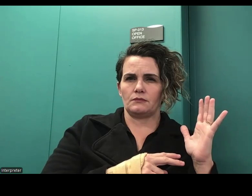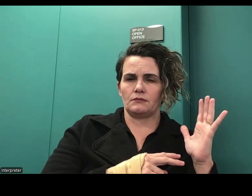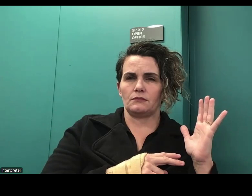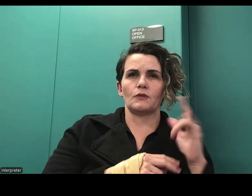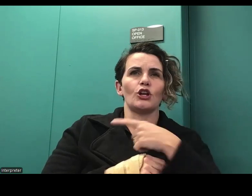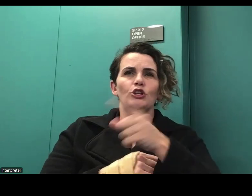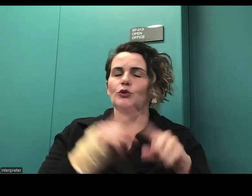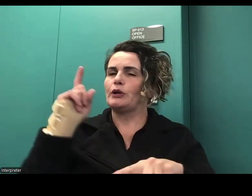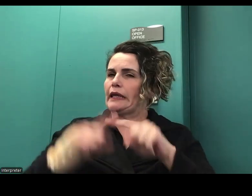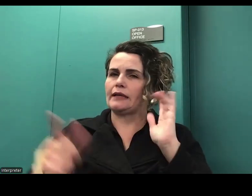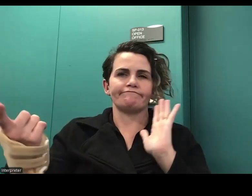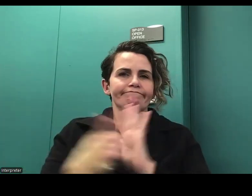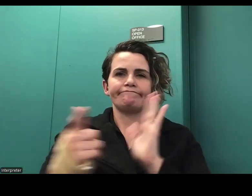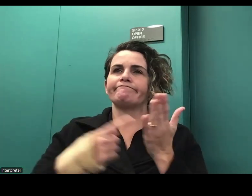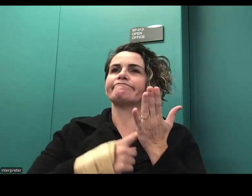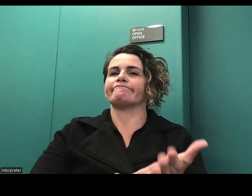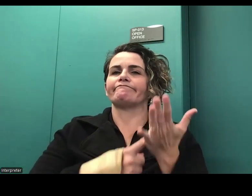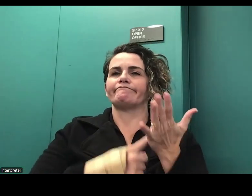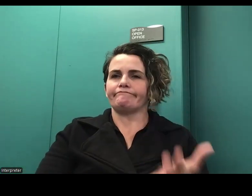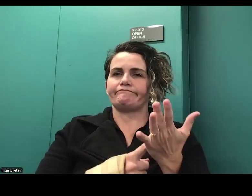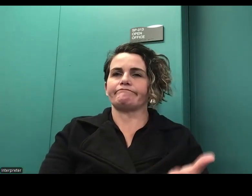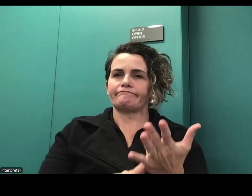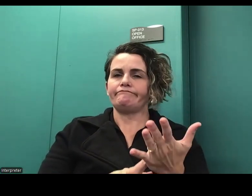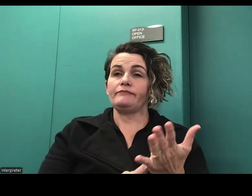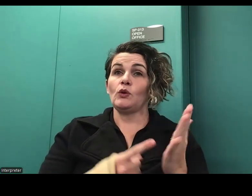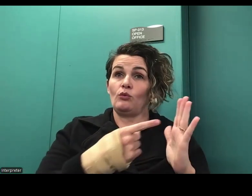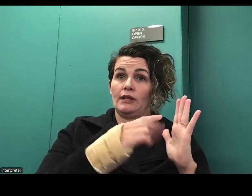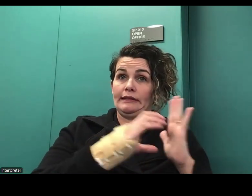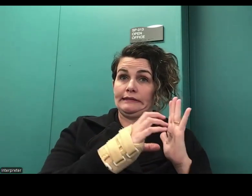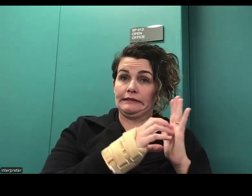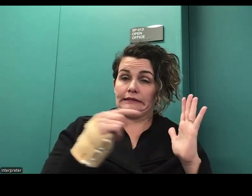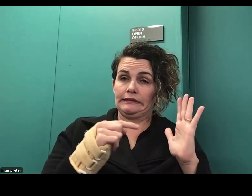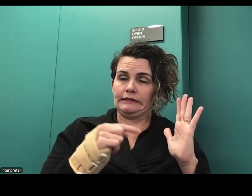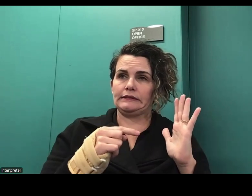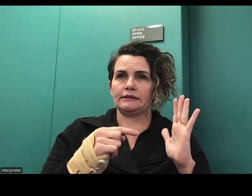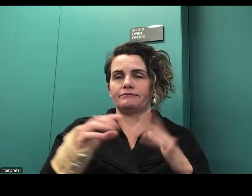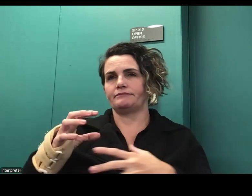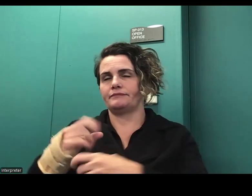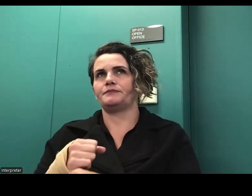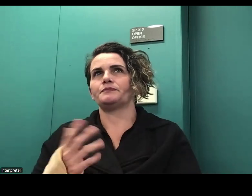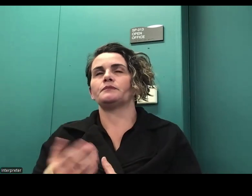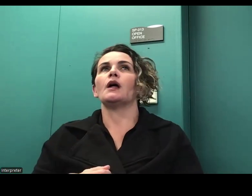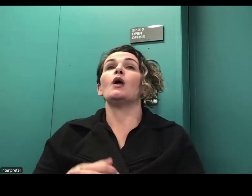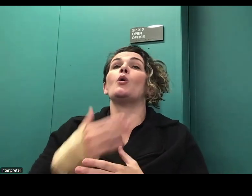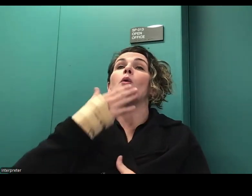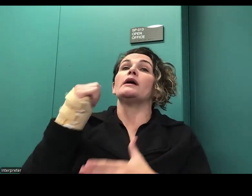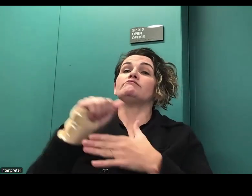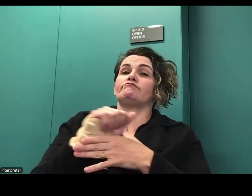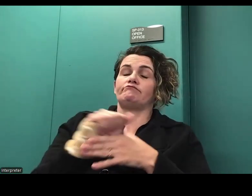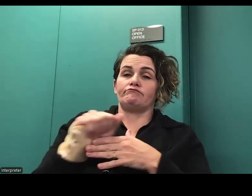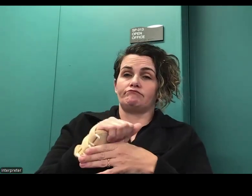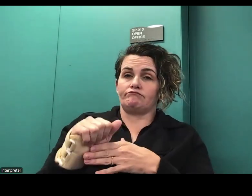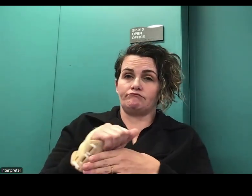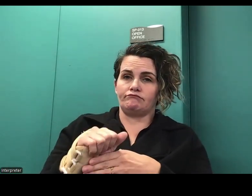You can't prohibit these discussions. So basically what this is saying, and this is, Einstein said, the best practice is not for you